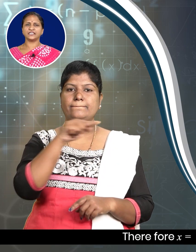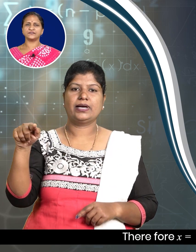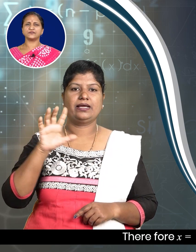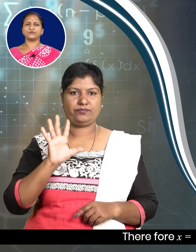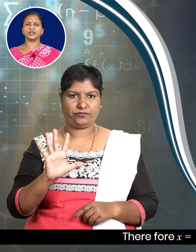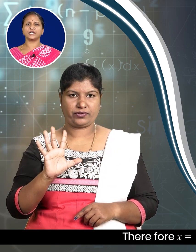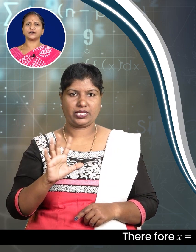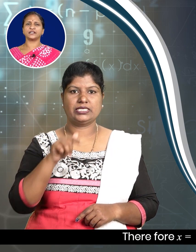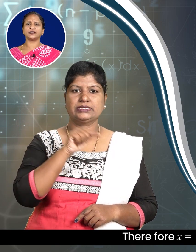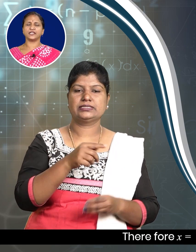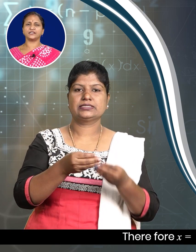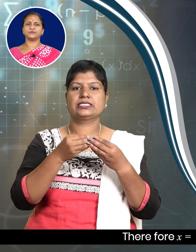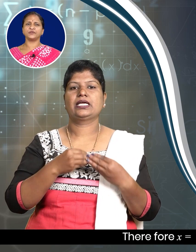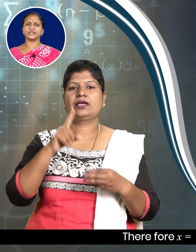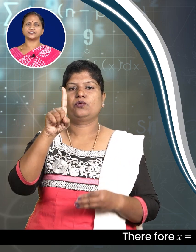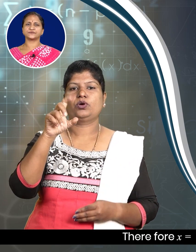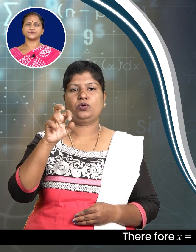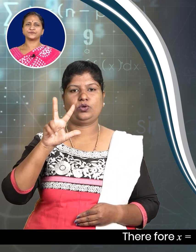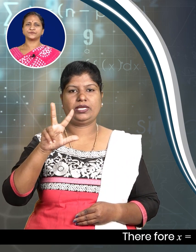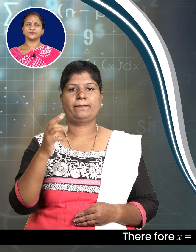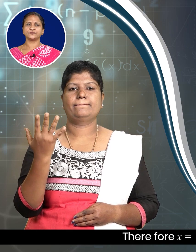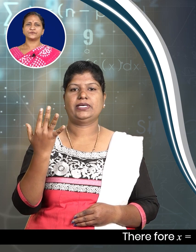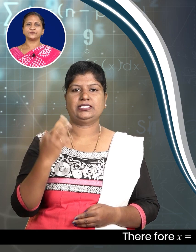That gives 108 minutes.